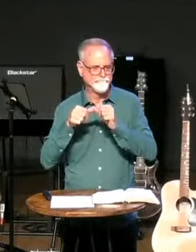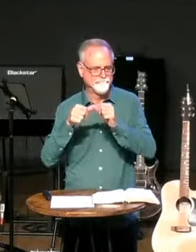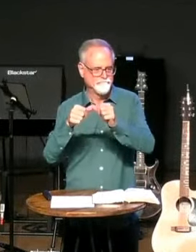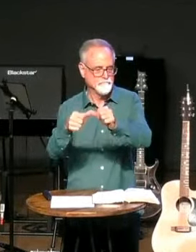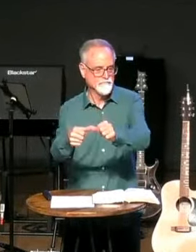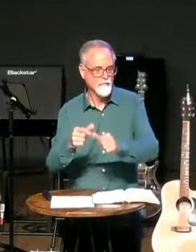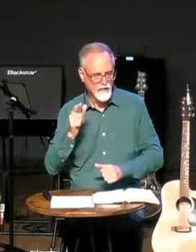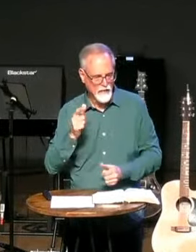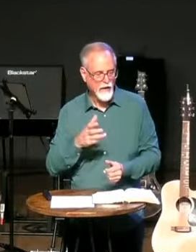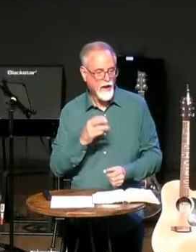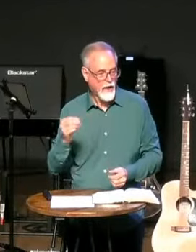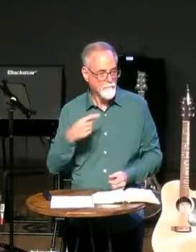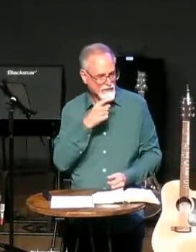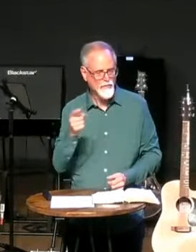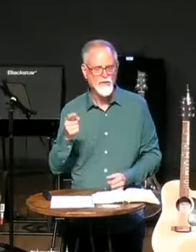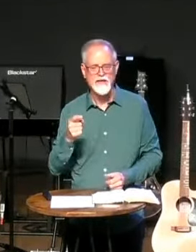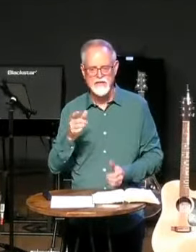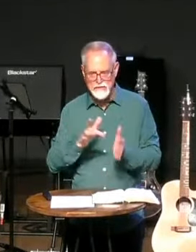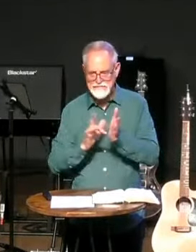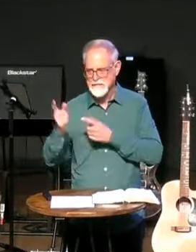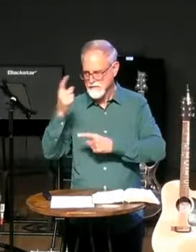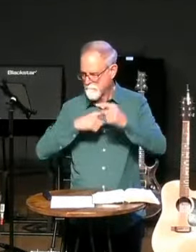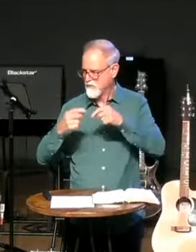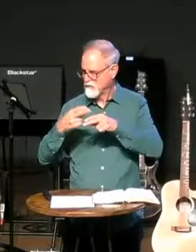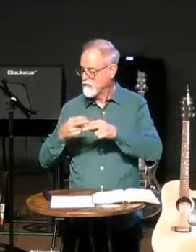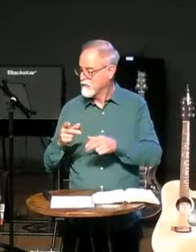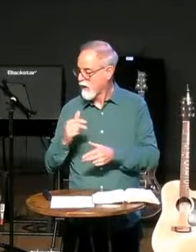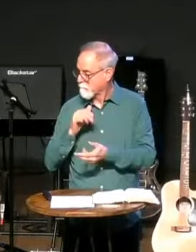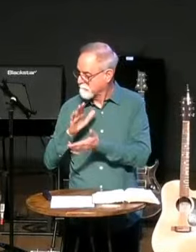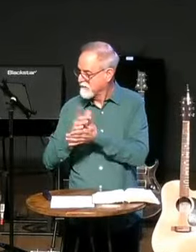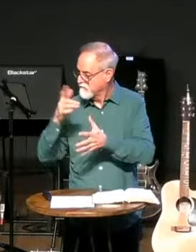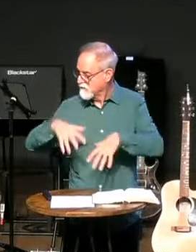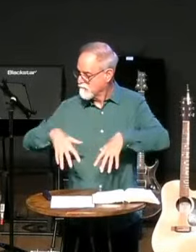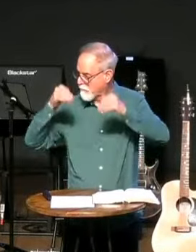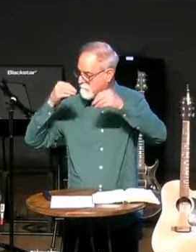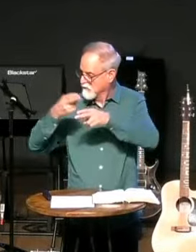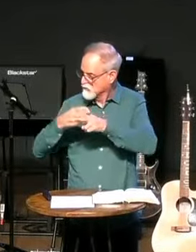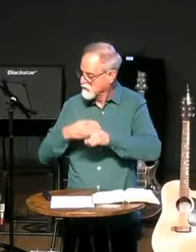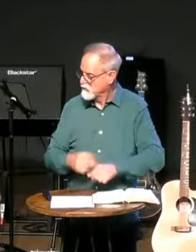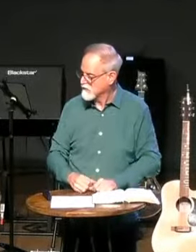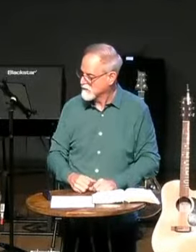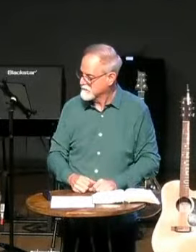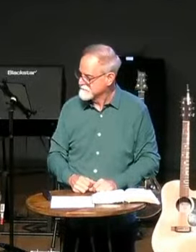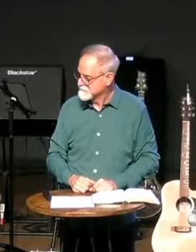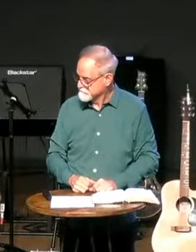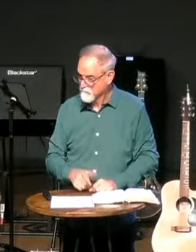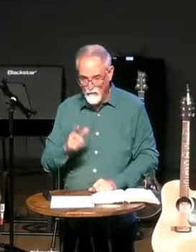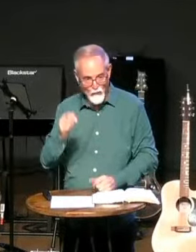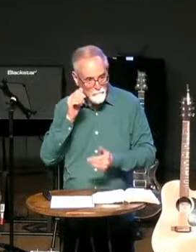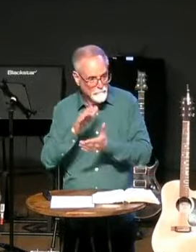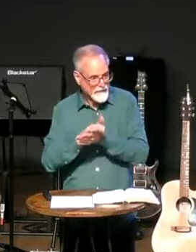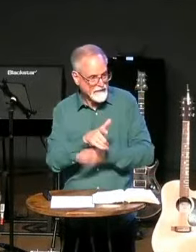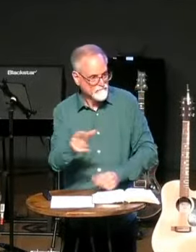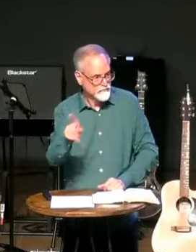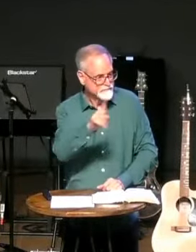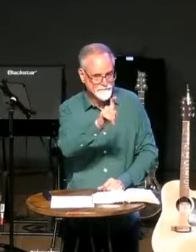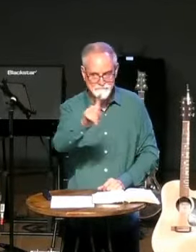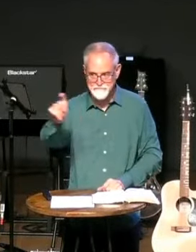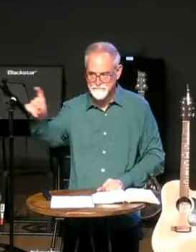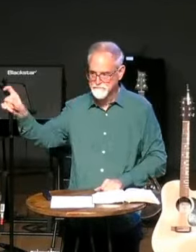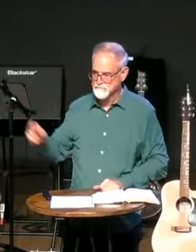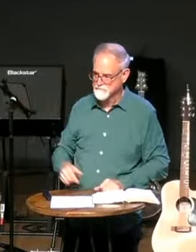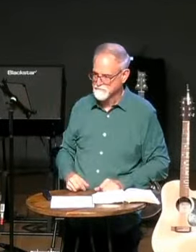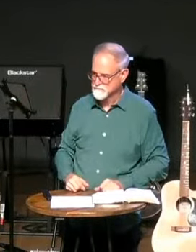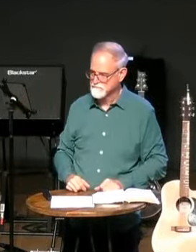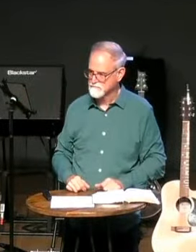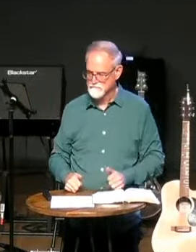will not. It lasts forever. And Jesus said, if you come close to Him, He will come close to you. Do you